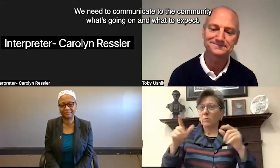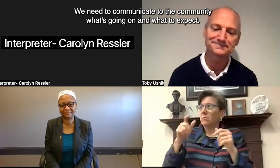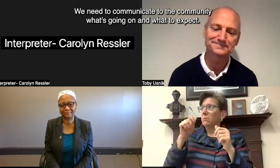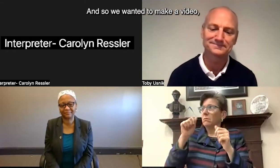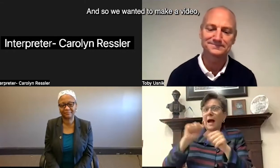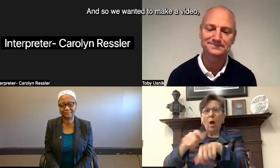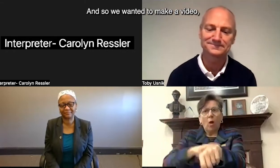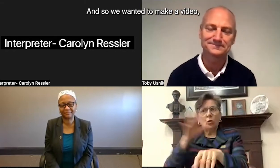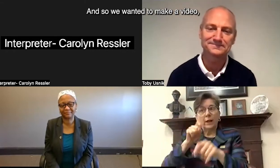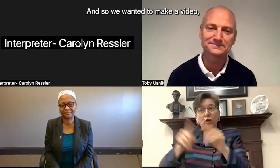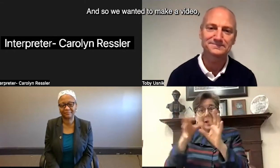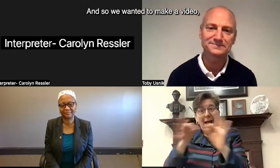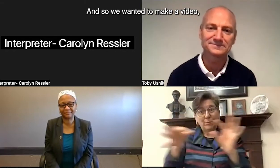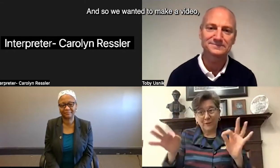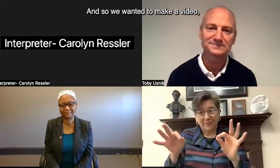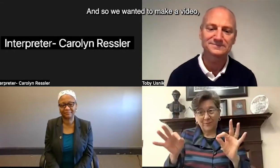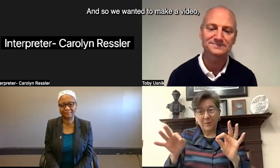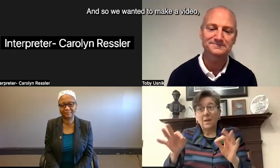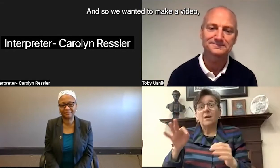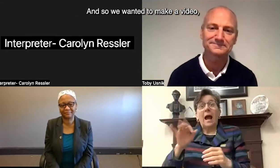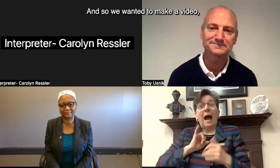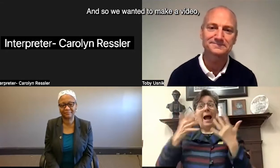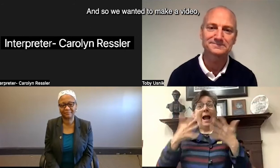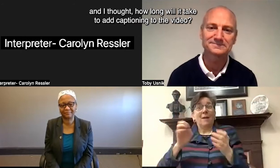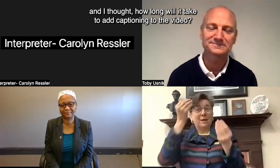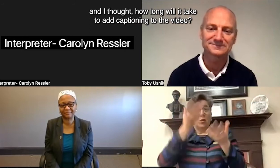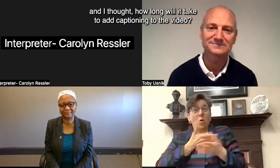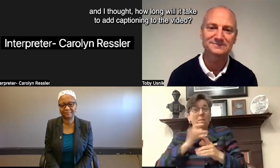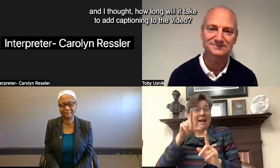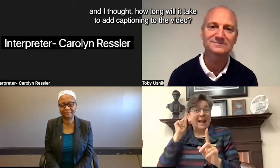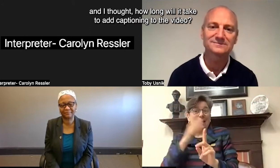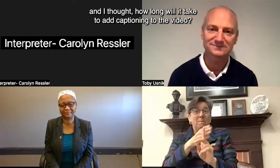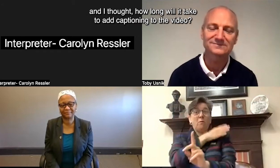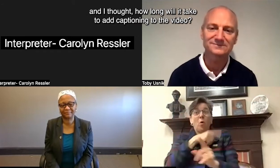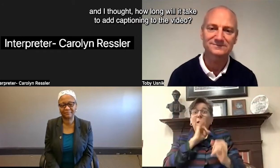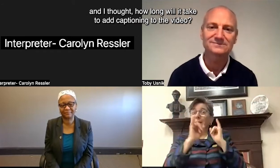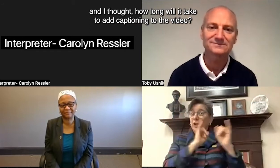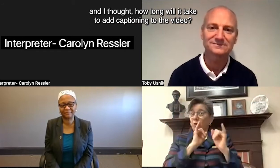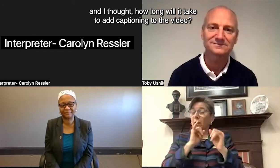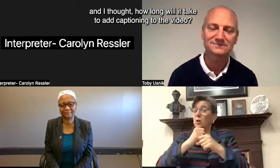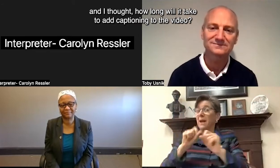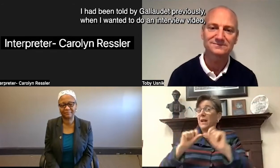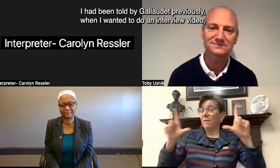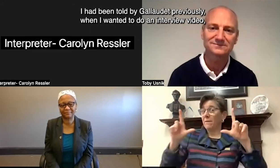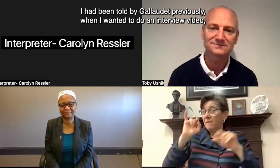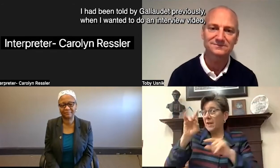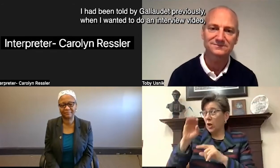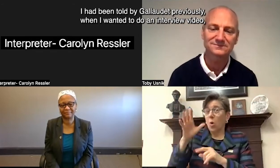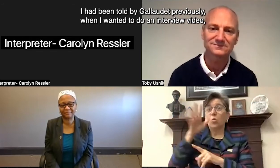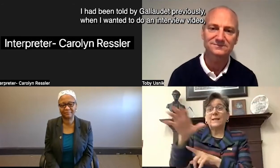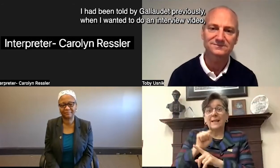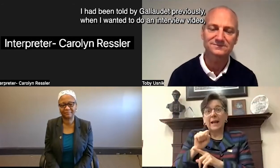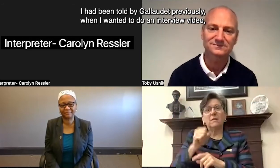you know, we wanted to make a video and I thought, how long will it take to add captioning to the video? I had been told by Gallaudet